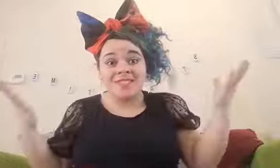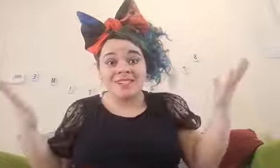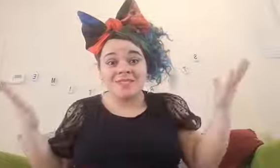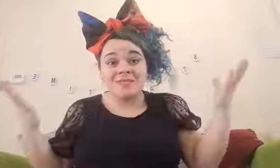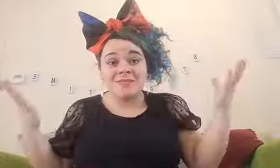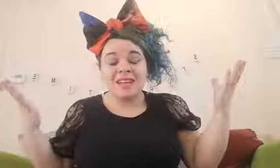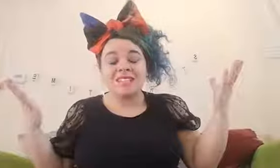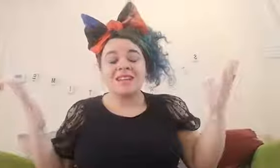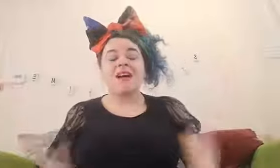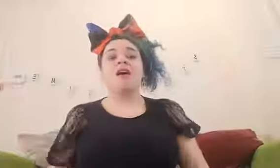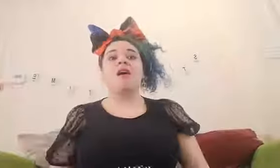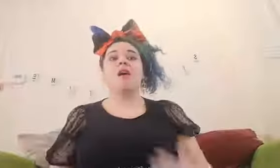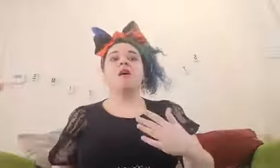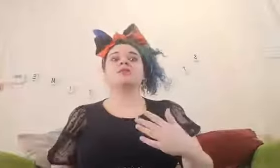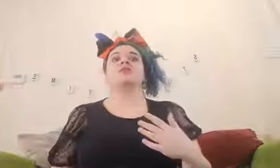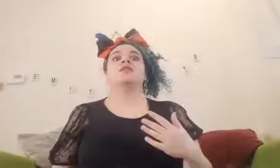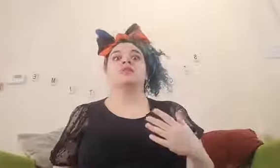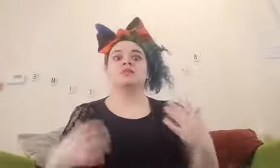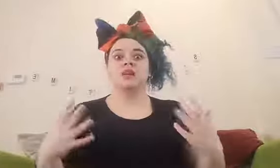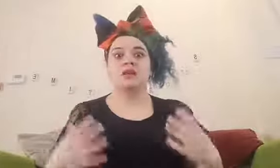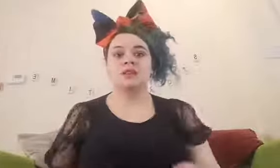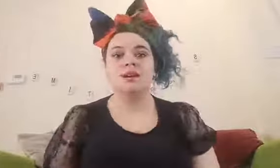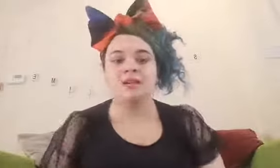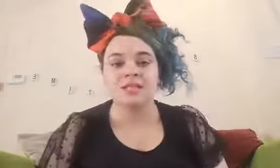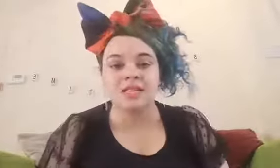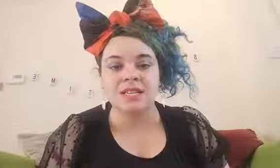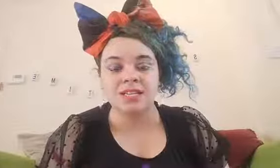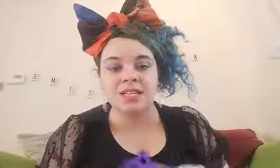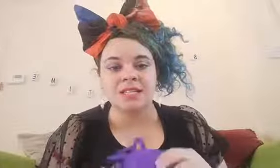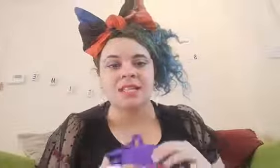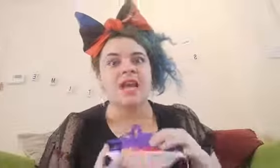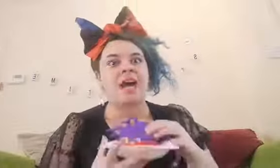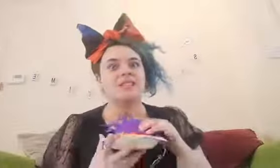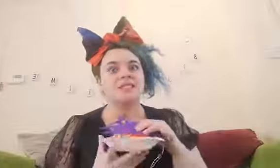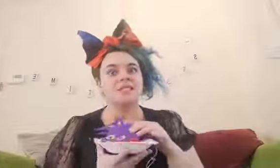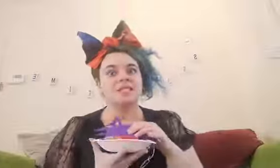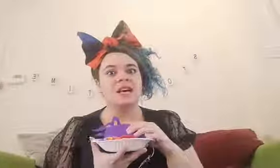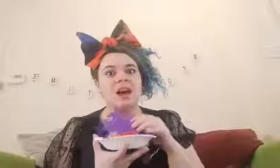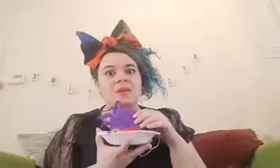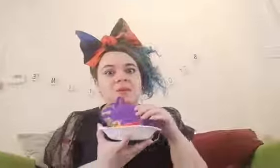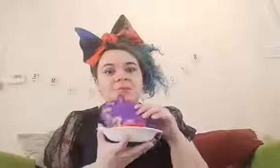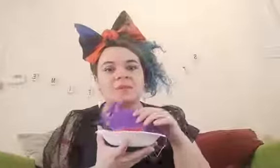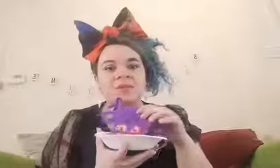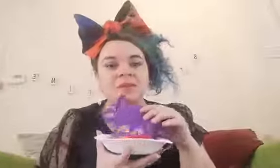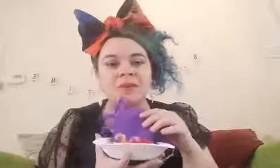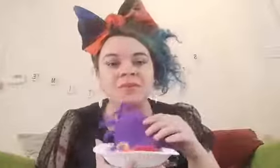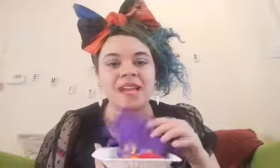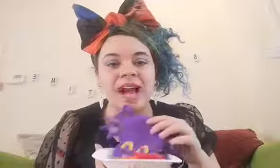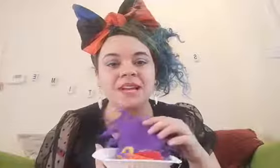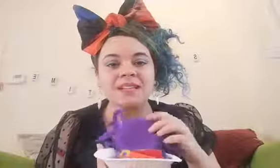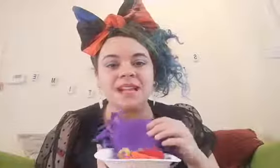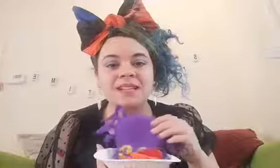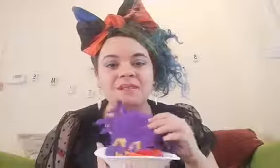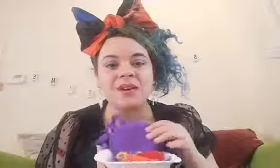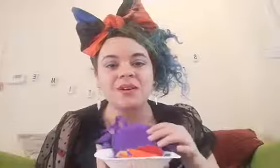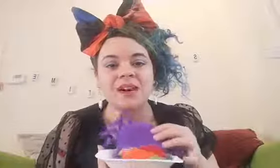Donuts from Betty. Oh, do you know what? Donuts are delicious. He had his dessert. And the salad bowl and